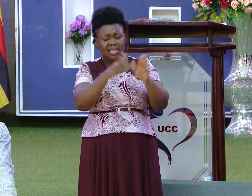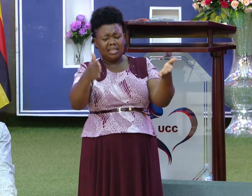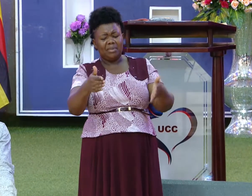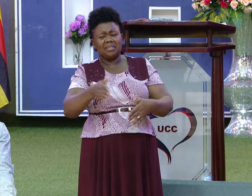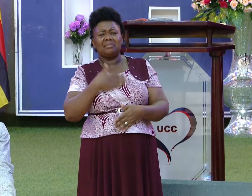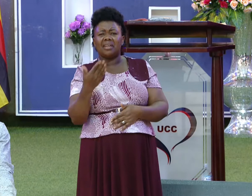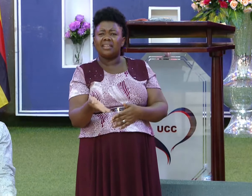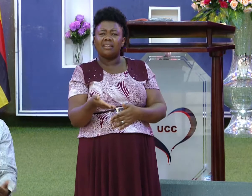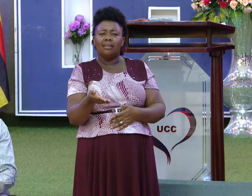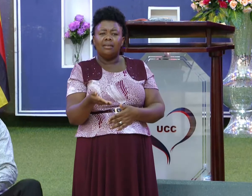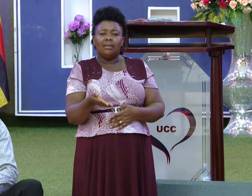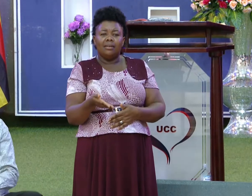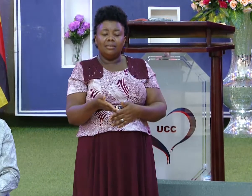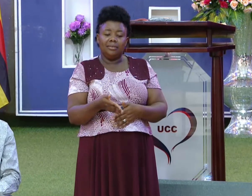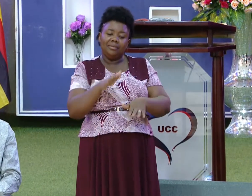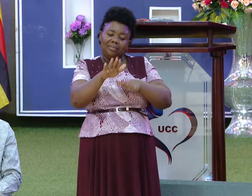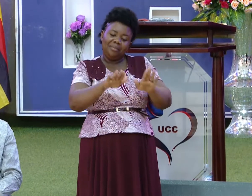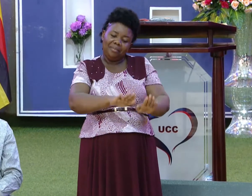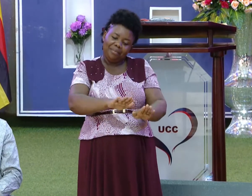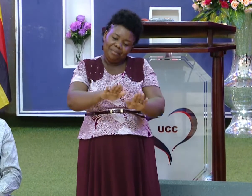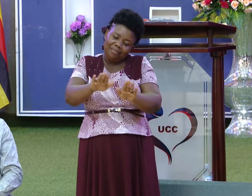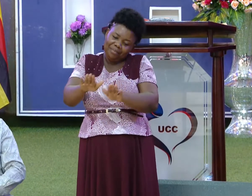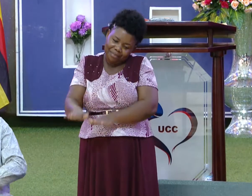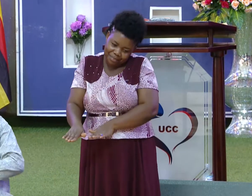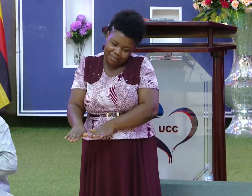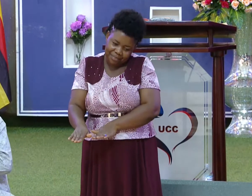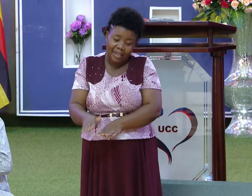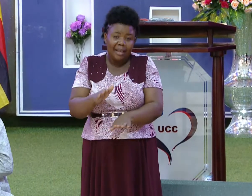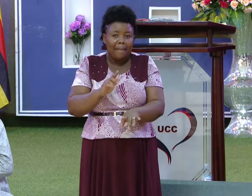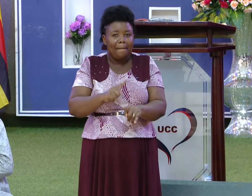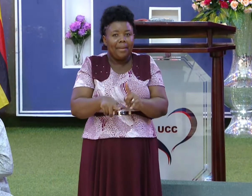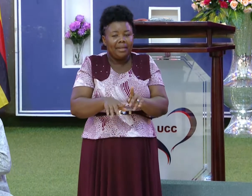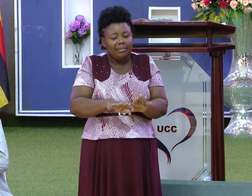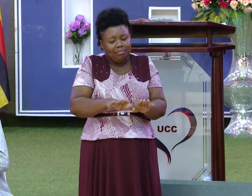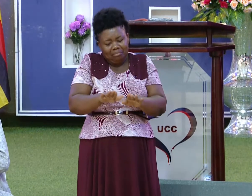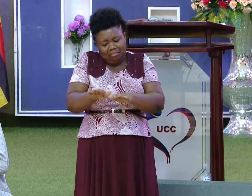of the table. I took the legs off.